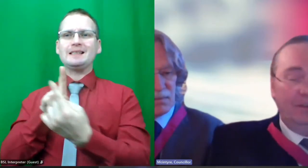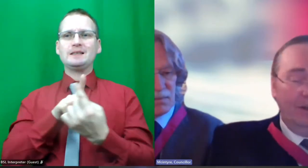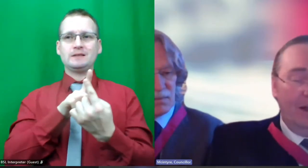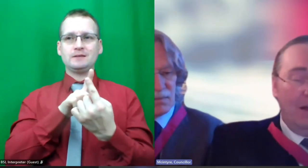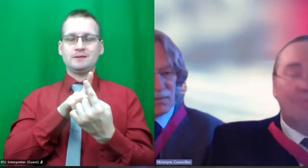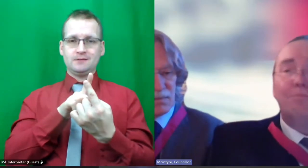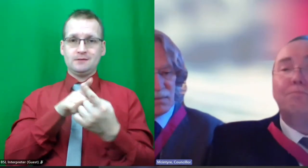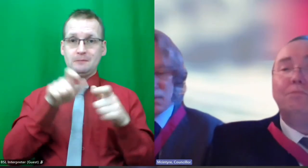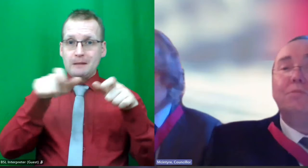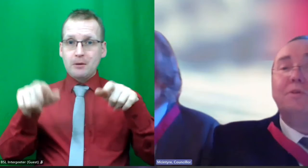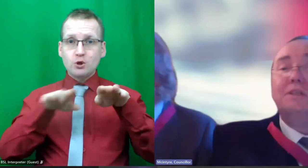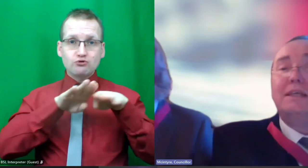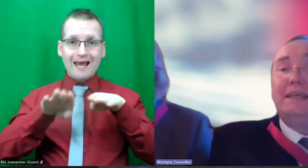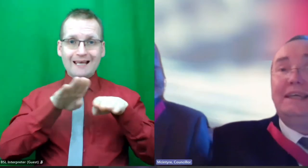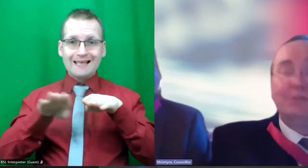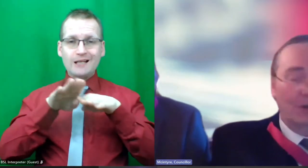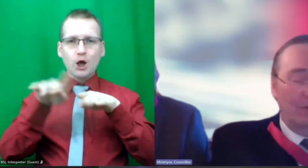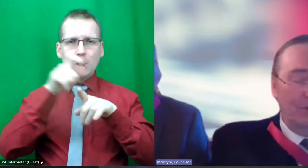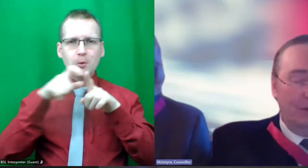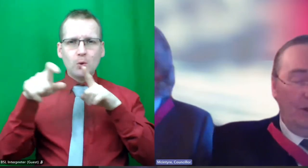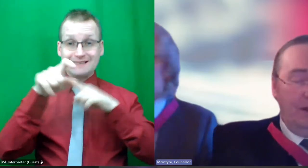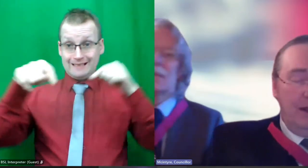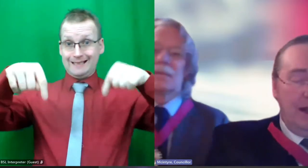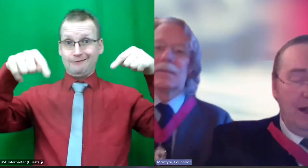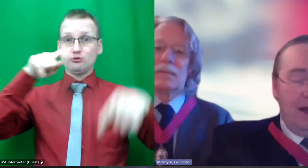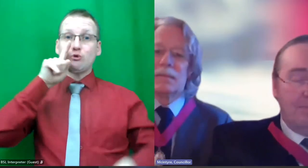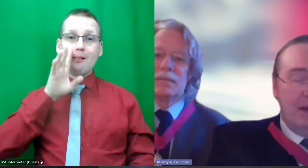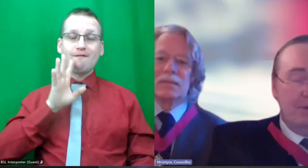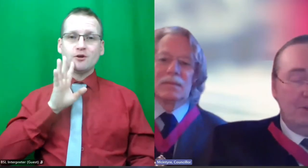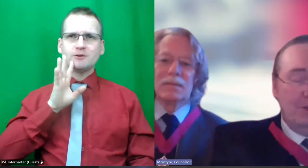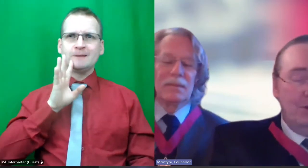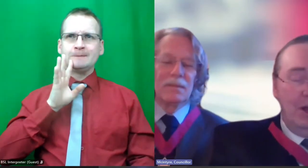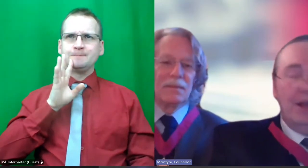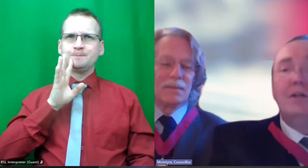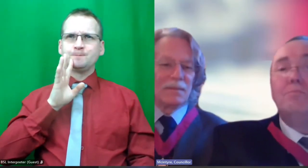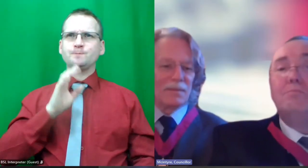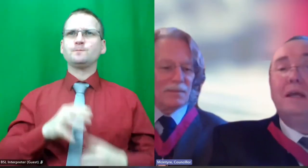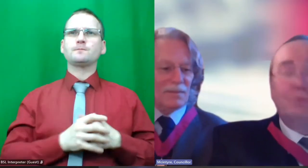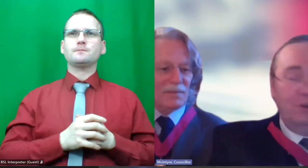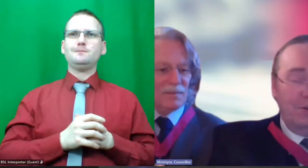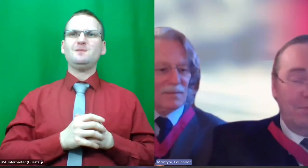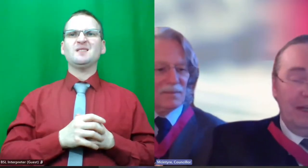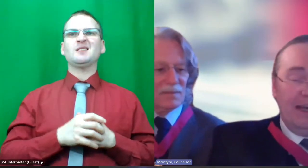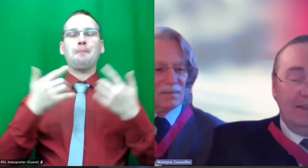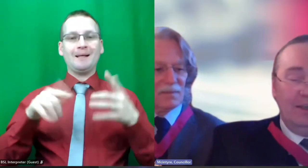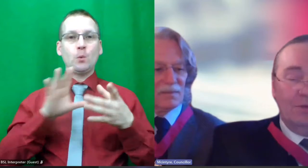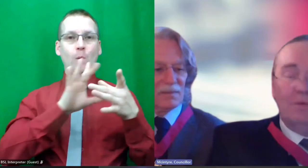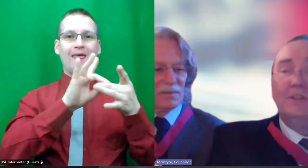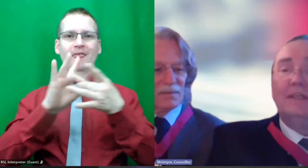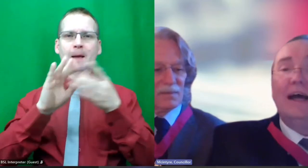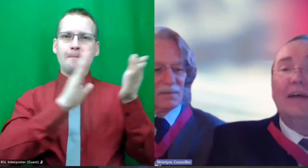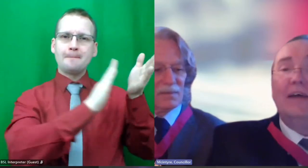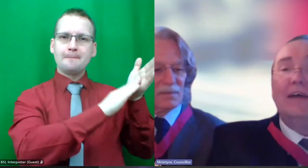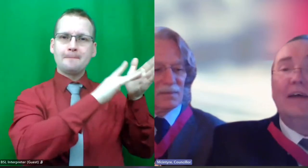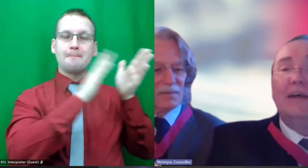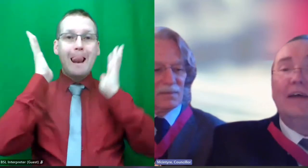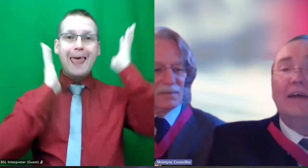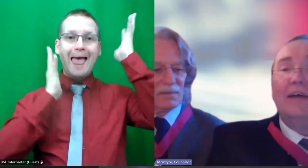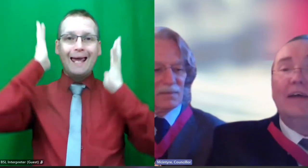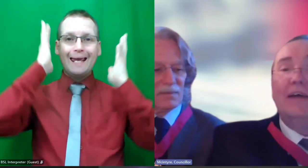Ukrainian community here in Salford. I've been able to be with the Malayan community at